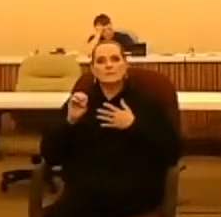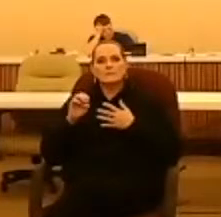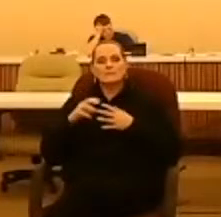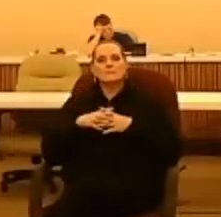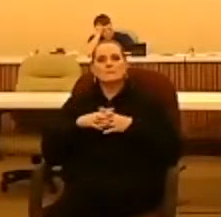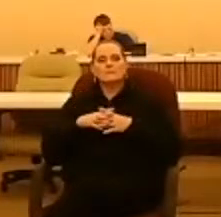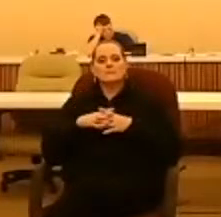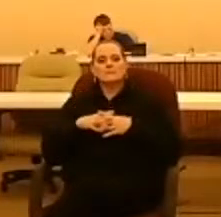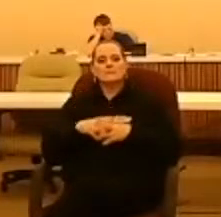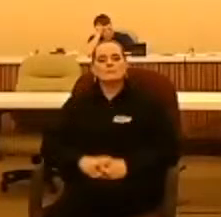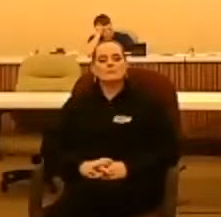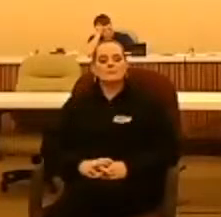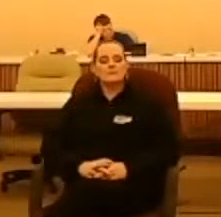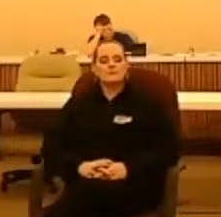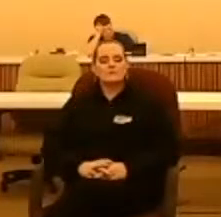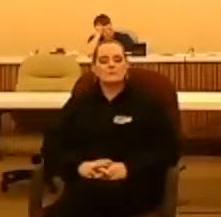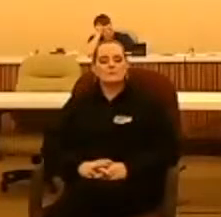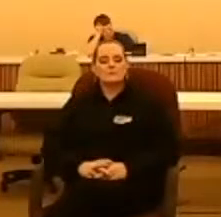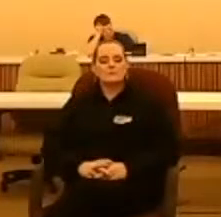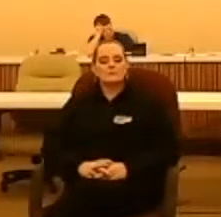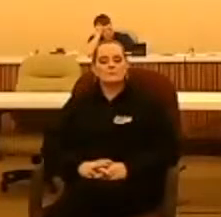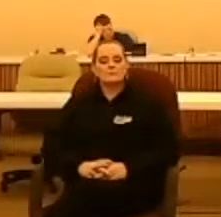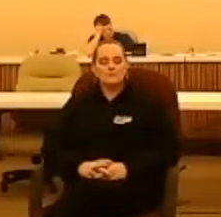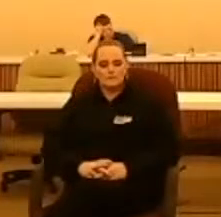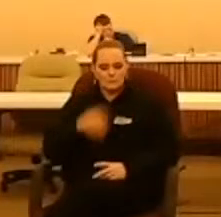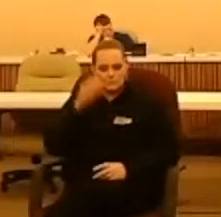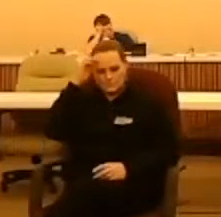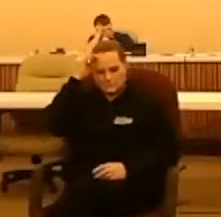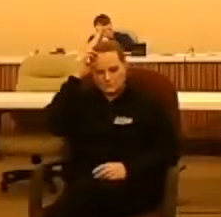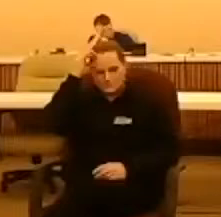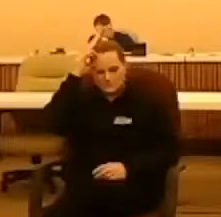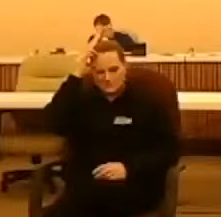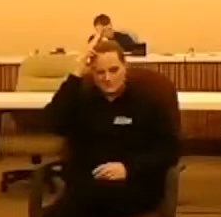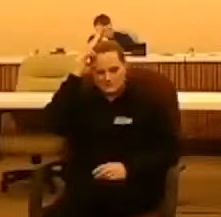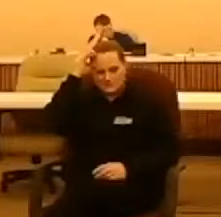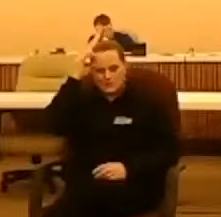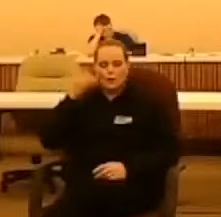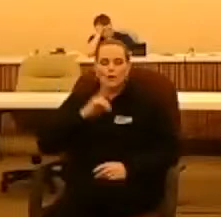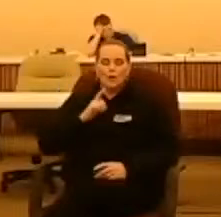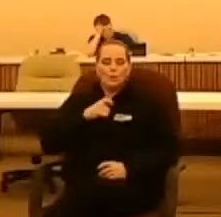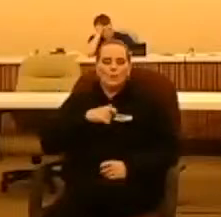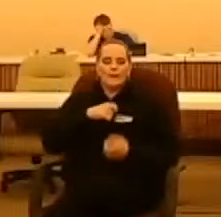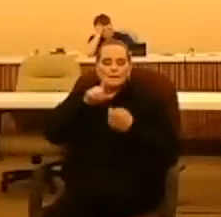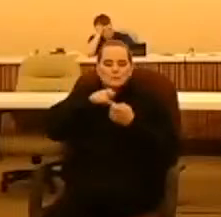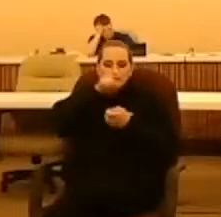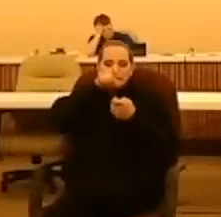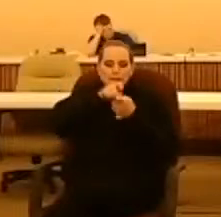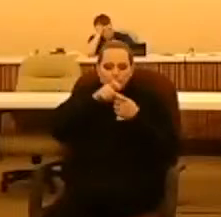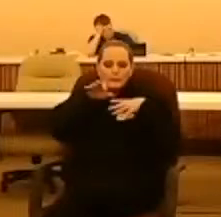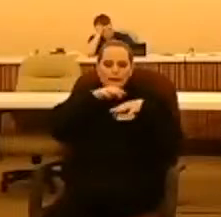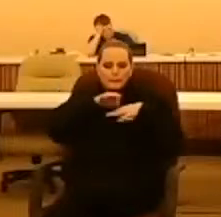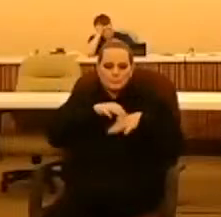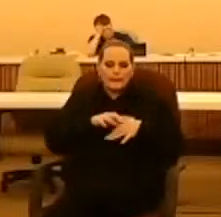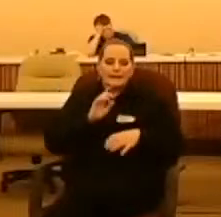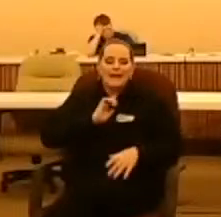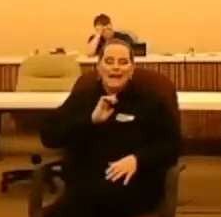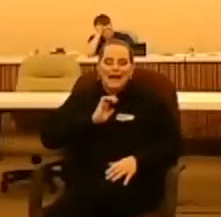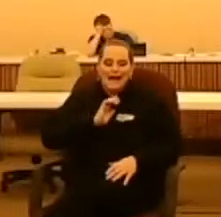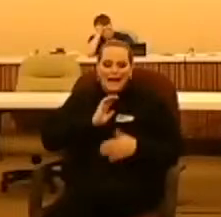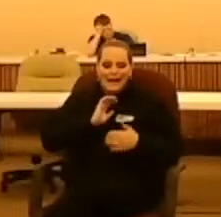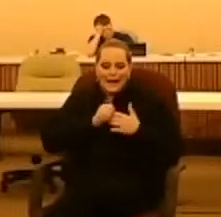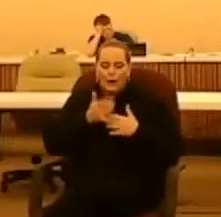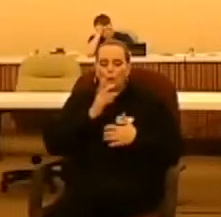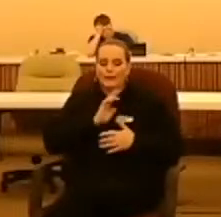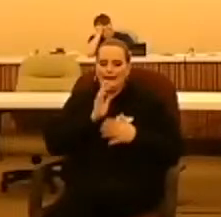we are articulating in this law our intent behind how we expect to deal with